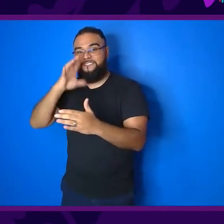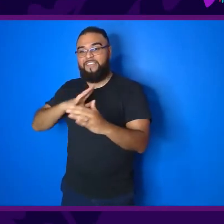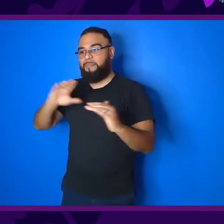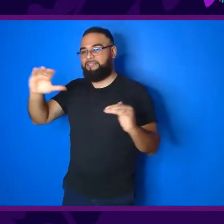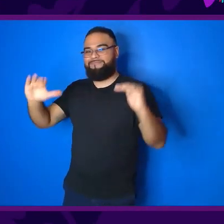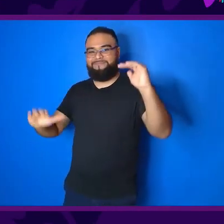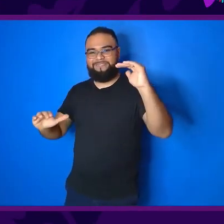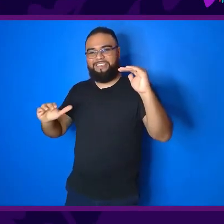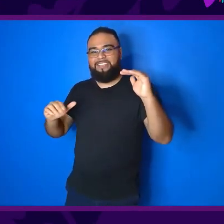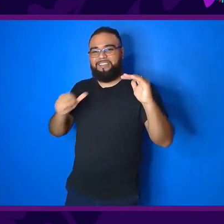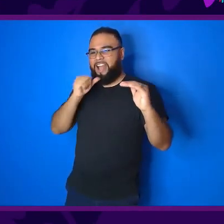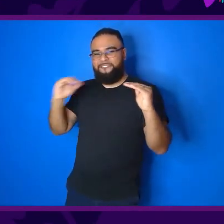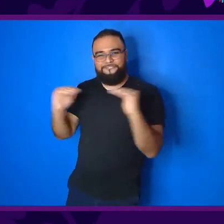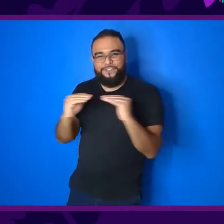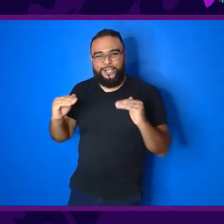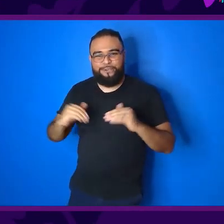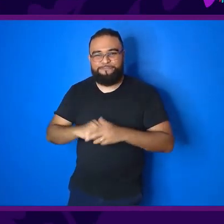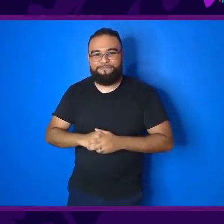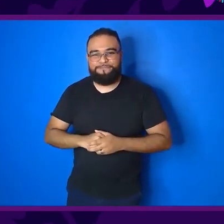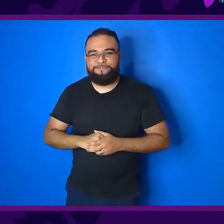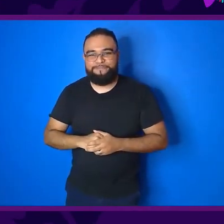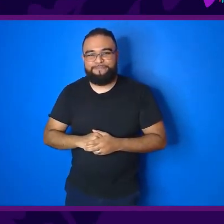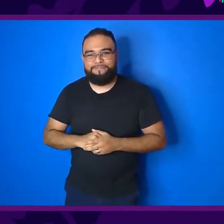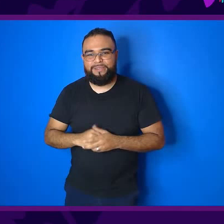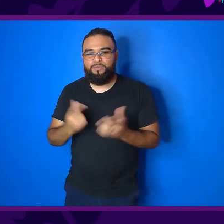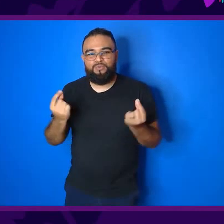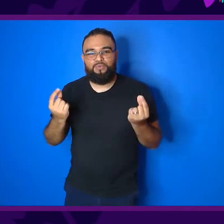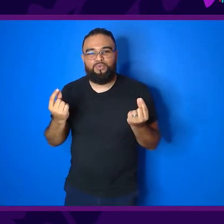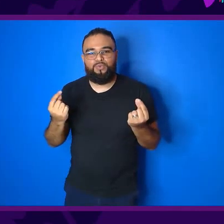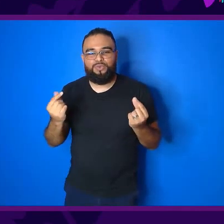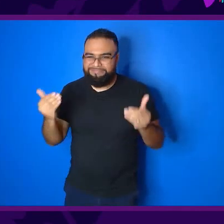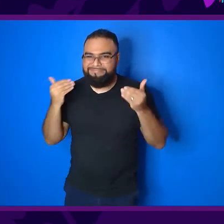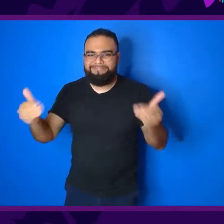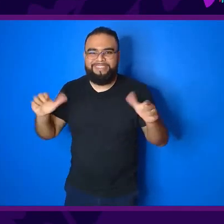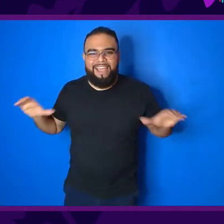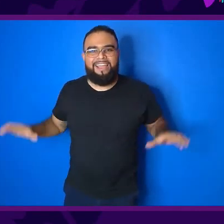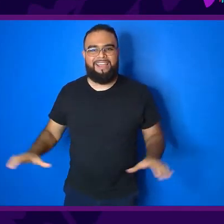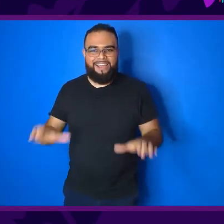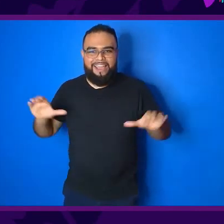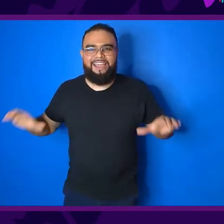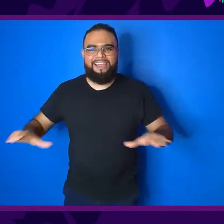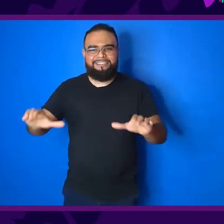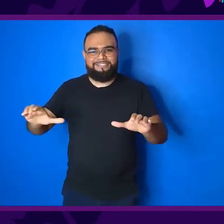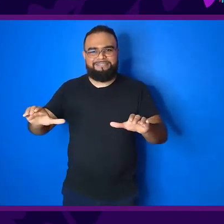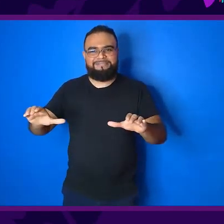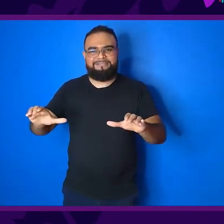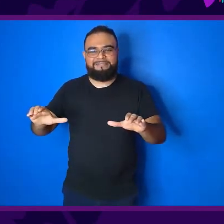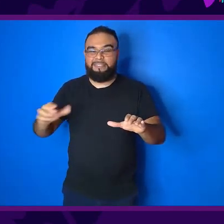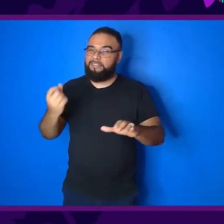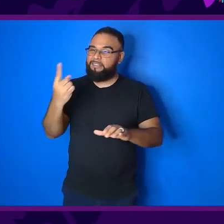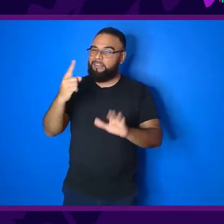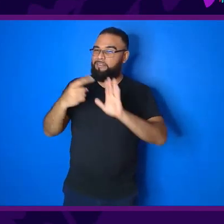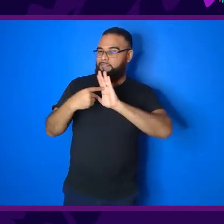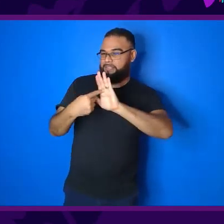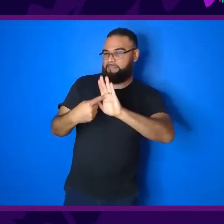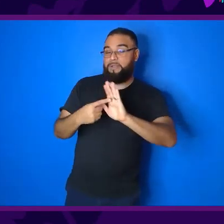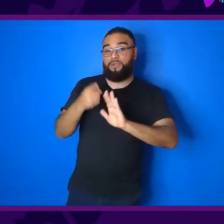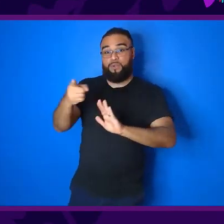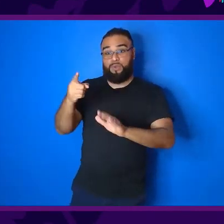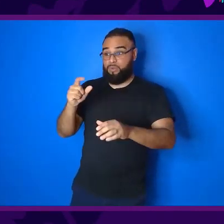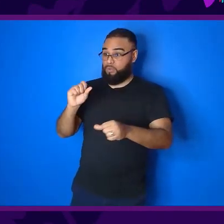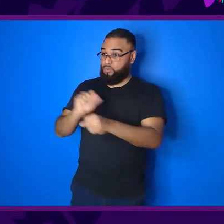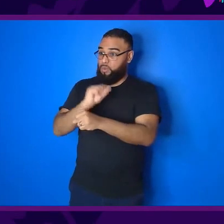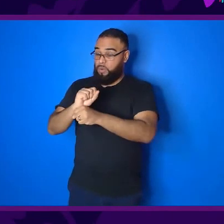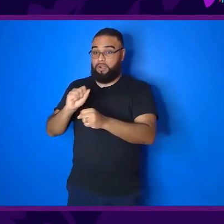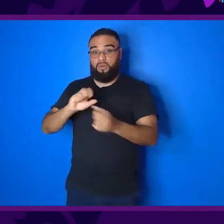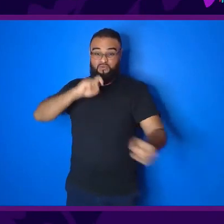world. Act on it. A revolution is like a tree. It doesn't grow from the top down. It grows